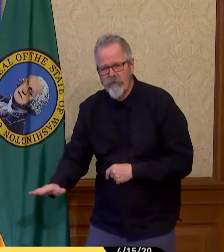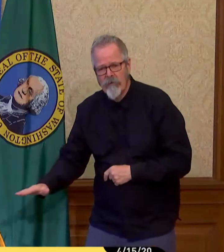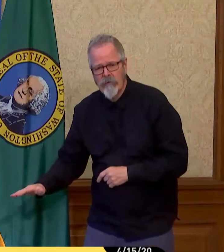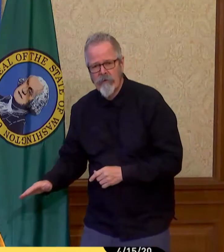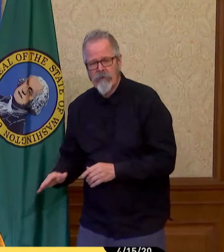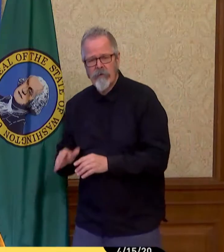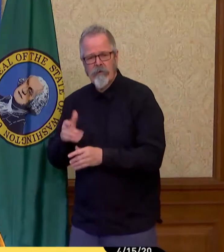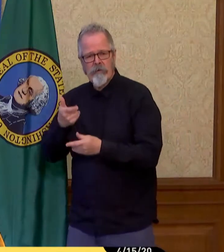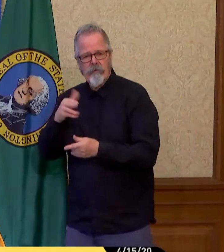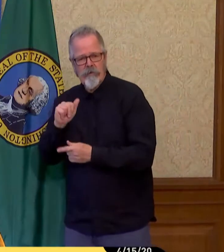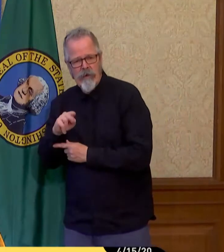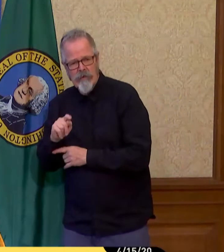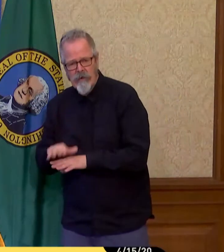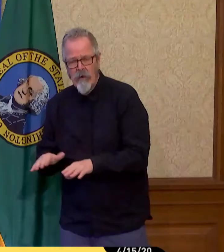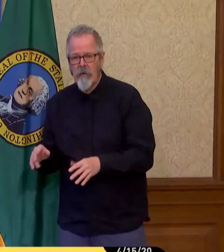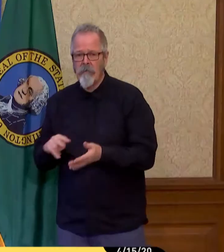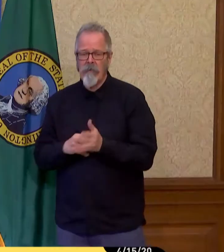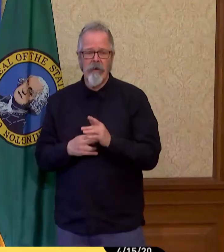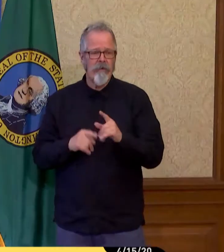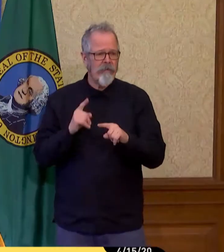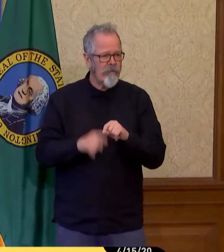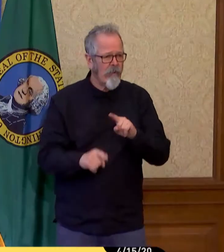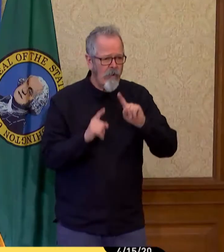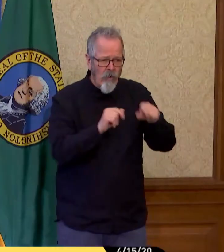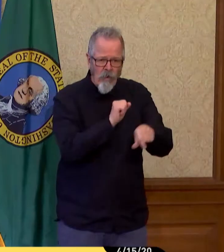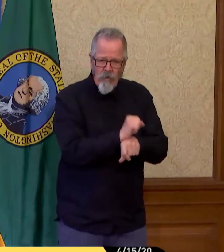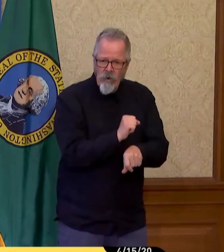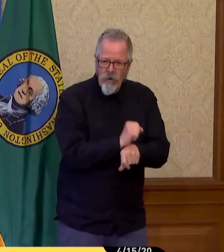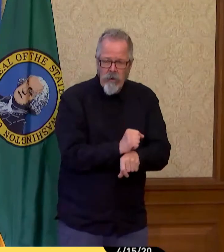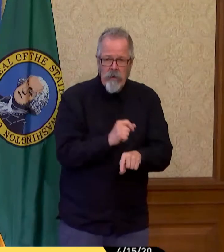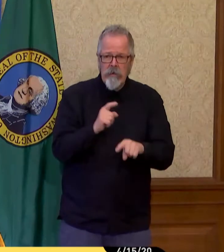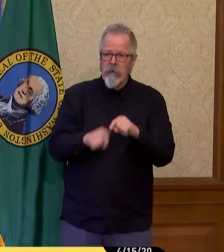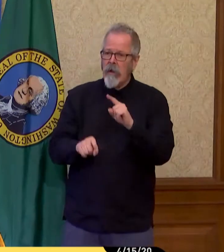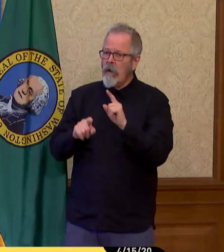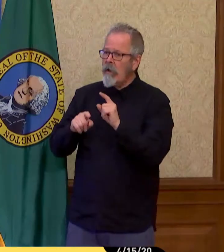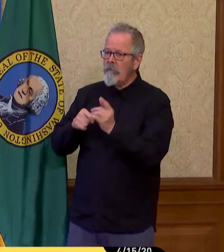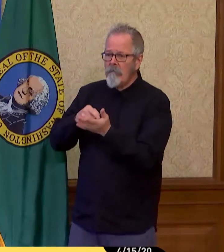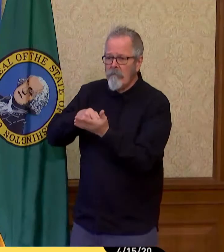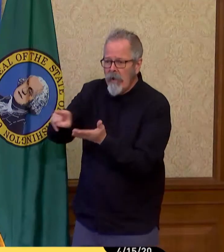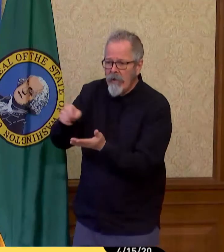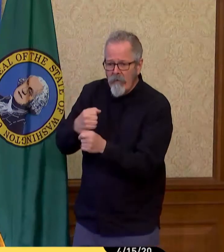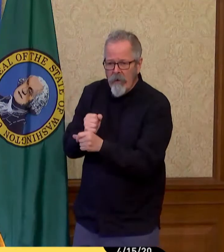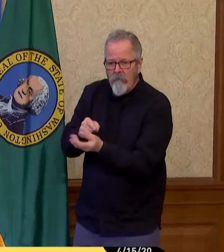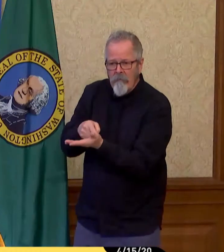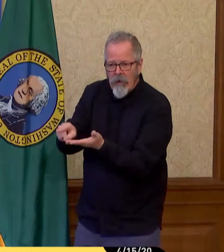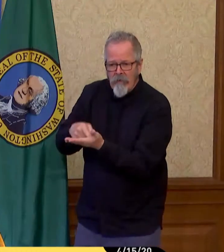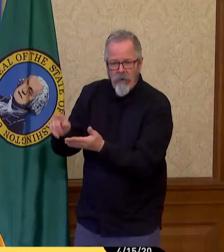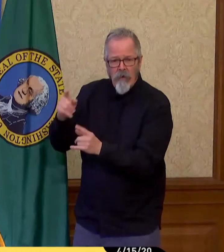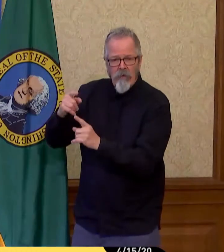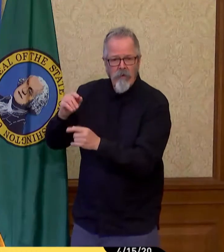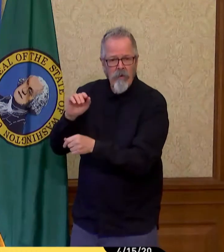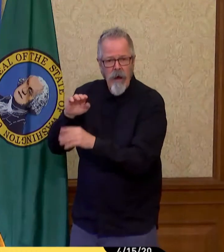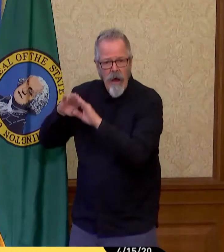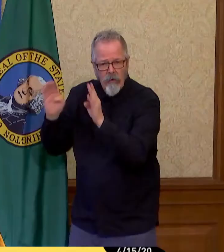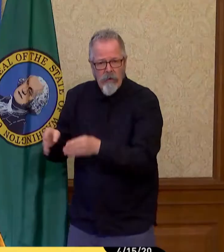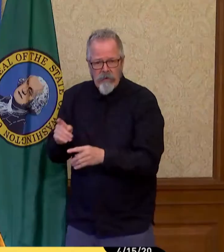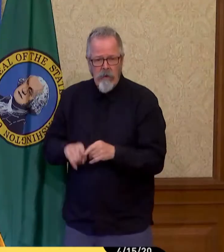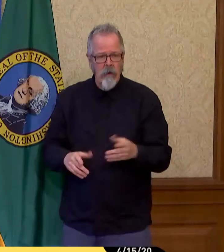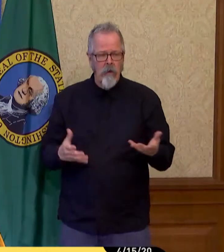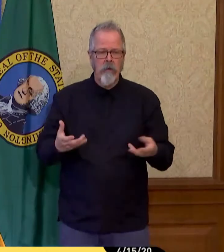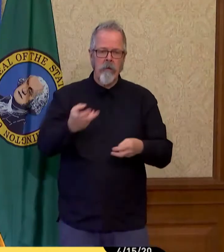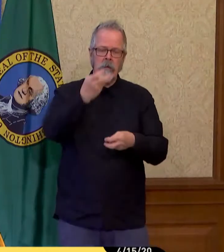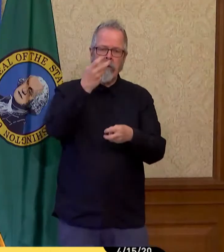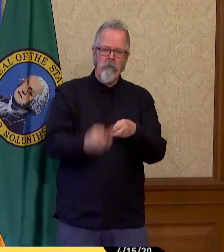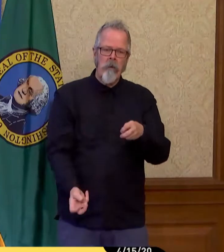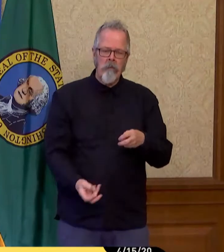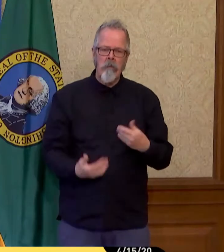This is really hard on people. And the fact that one person has this responsibility, and it